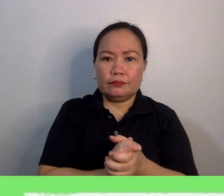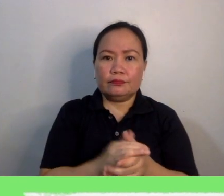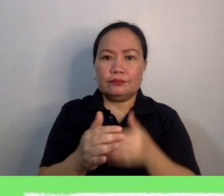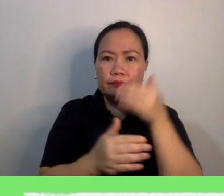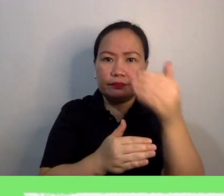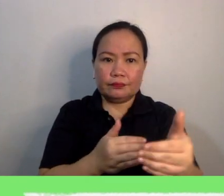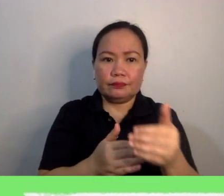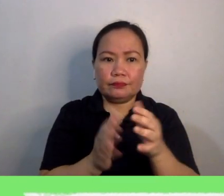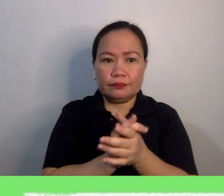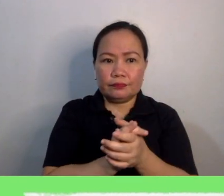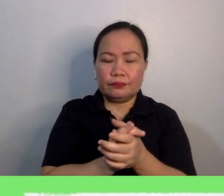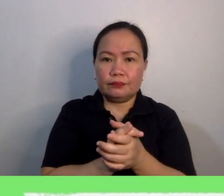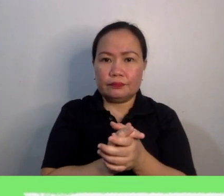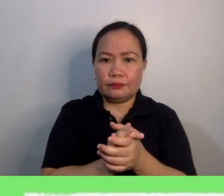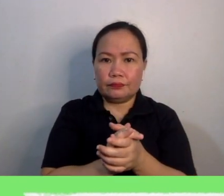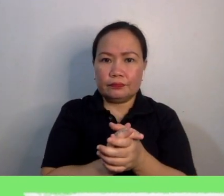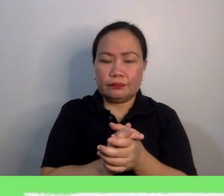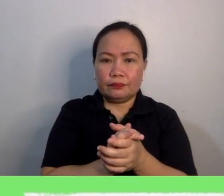Next.